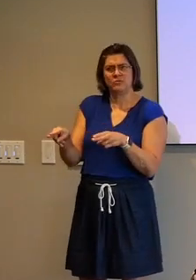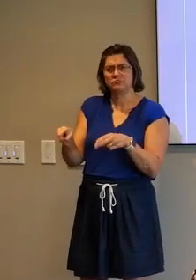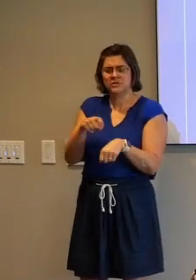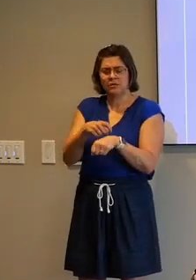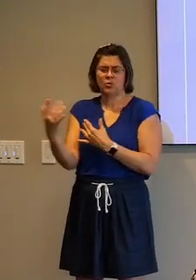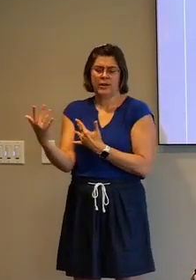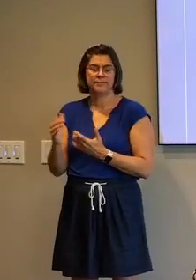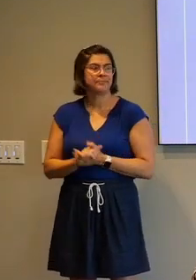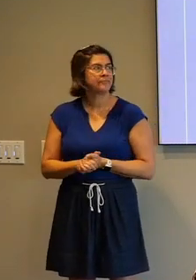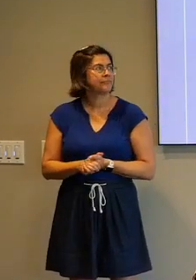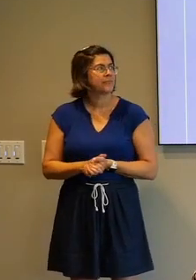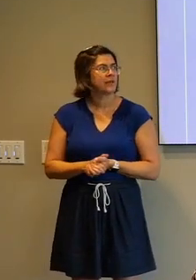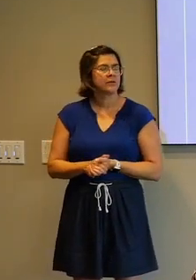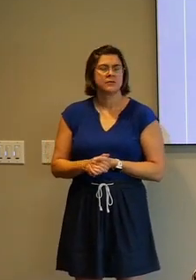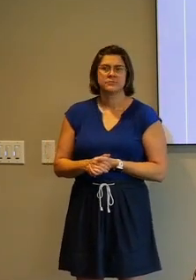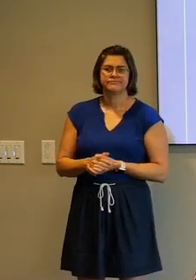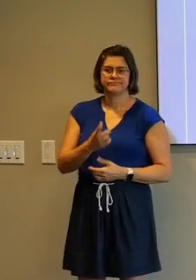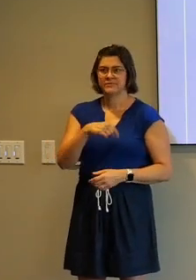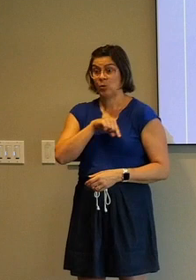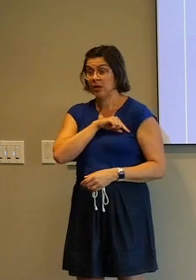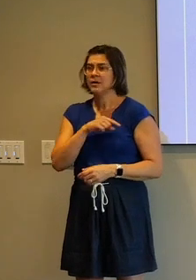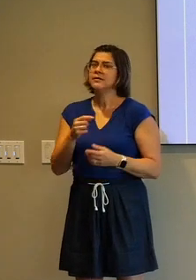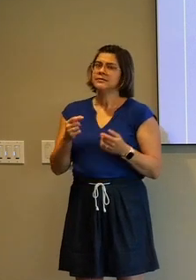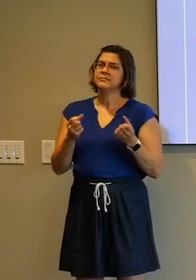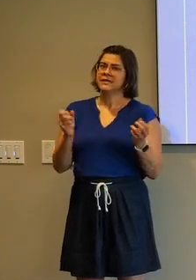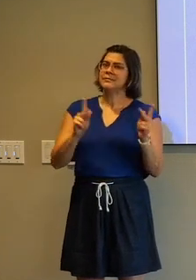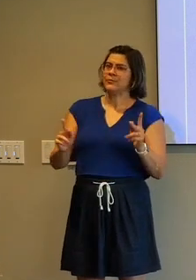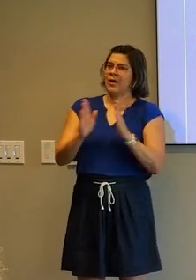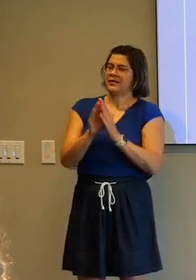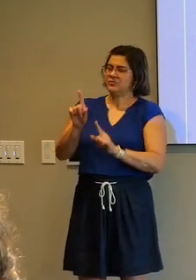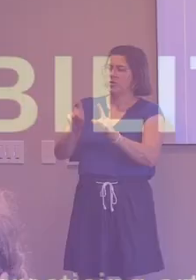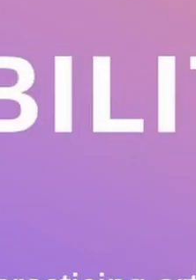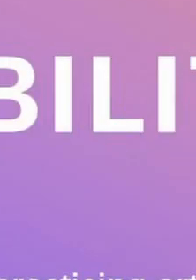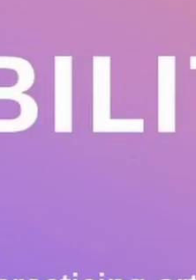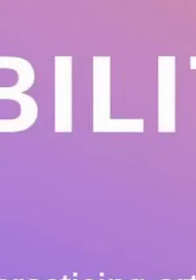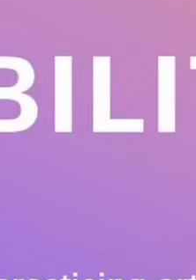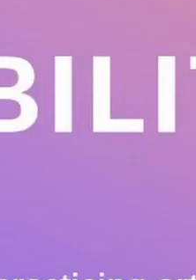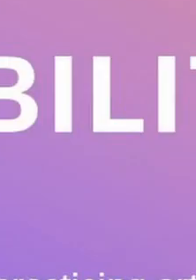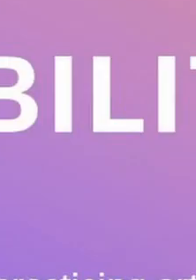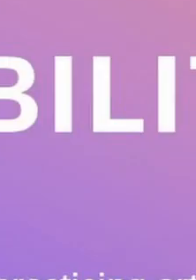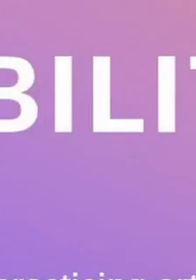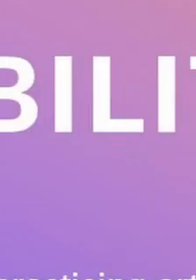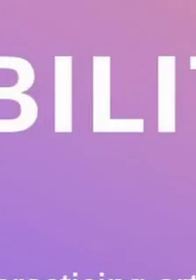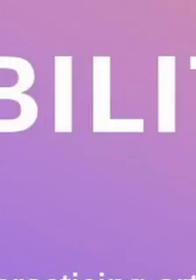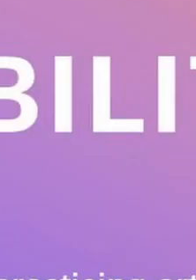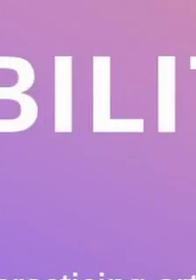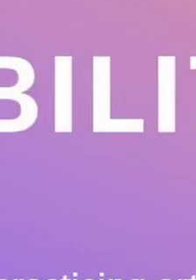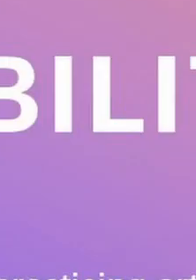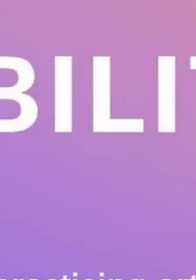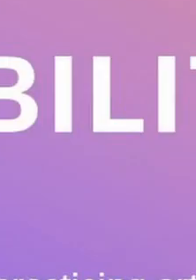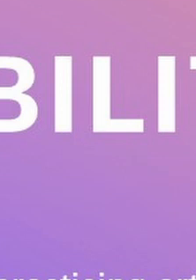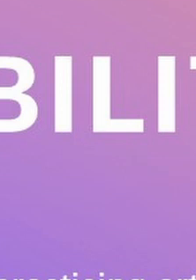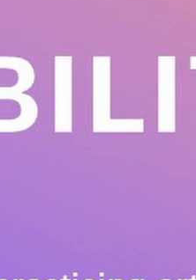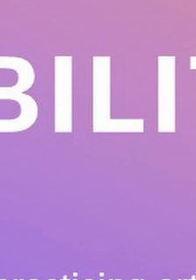right, eligibility, and there are a lot of frequently asked questions here, so we'll go through them all together. First